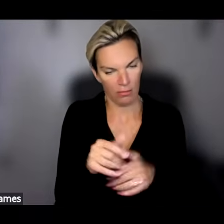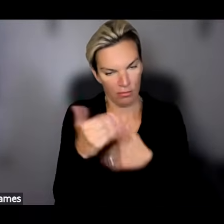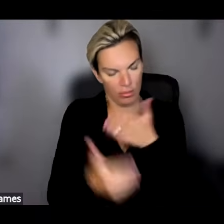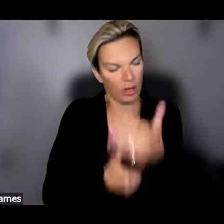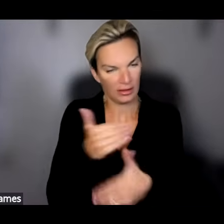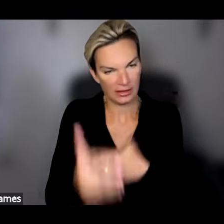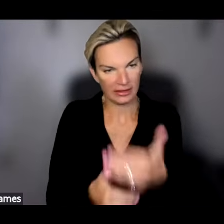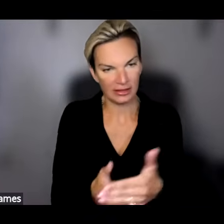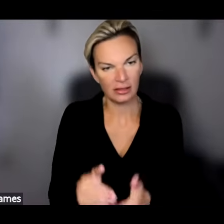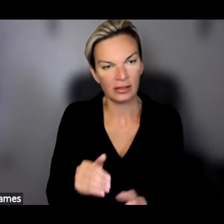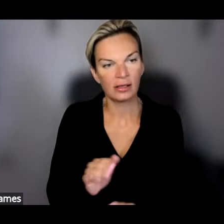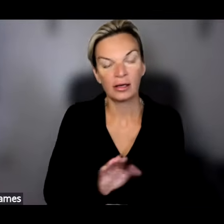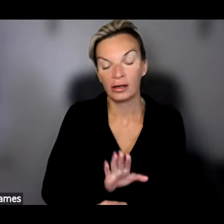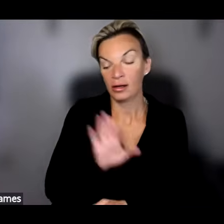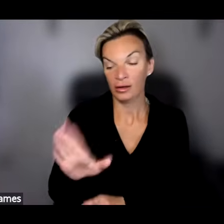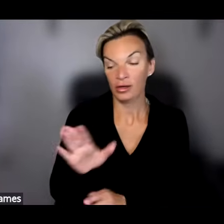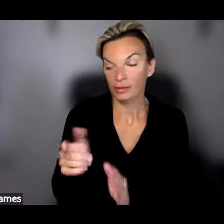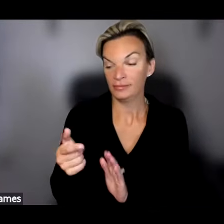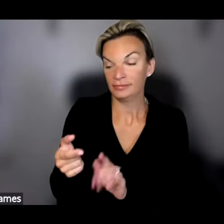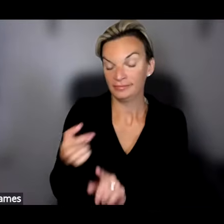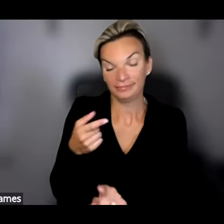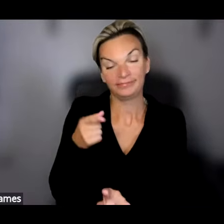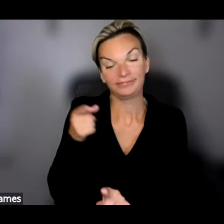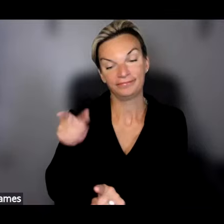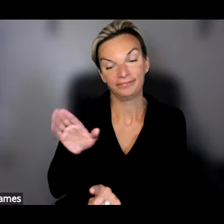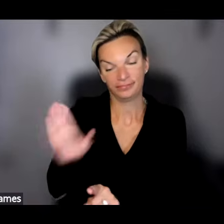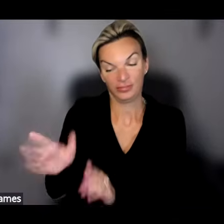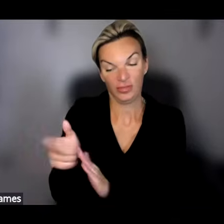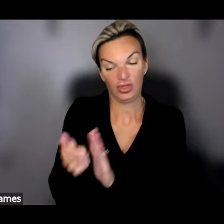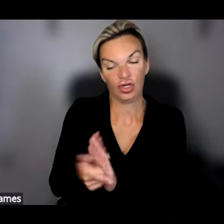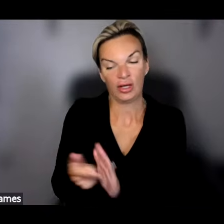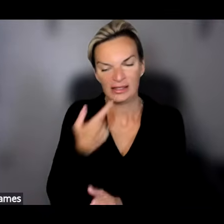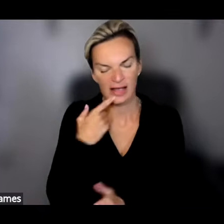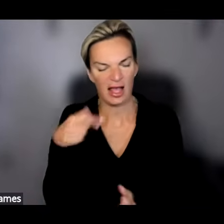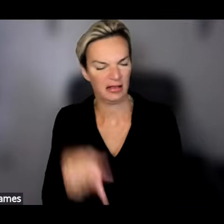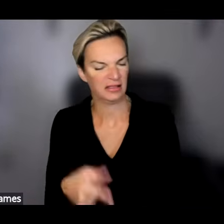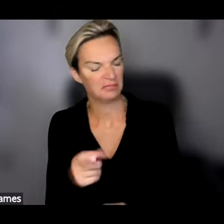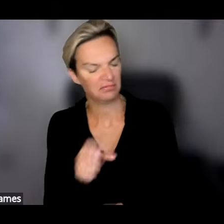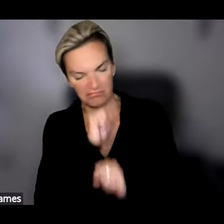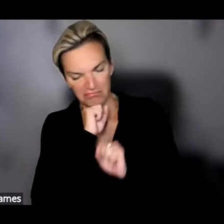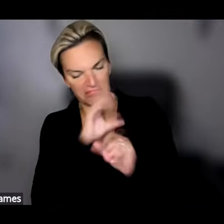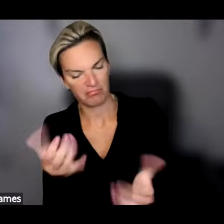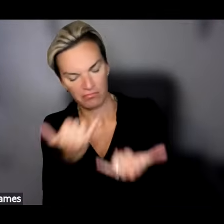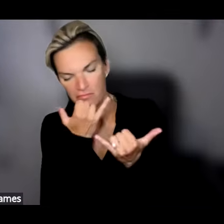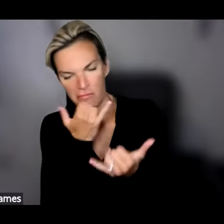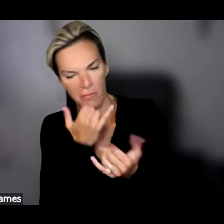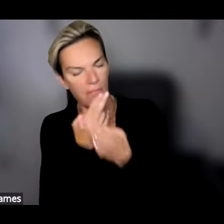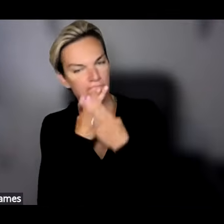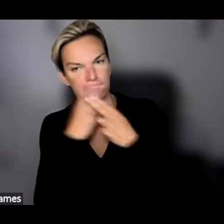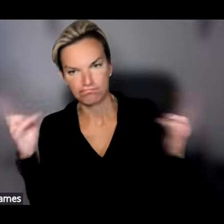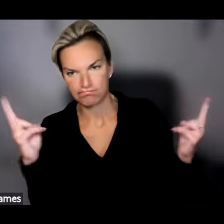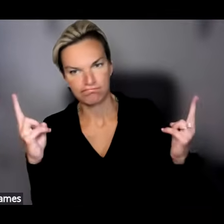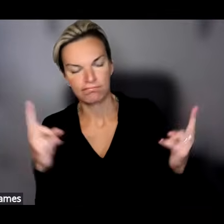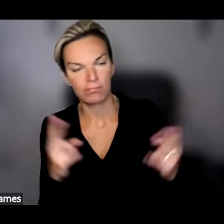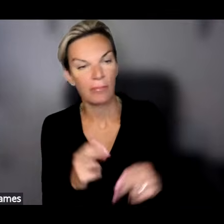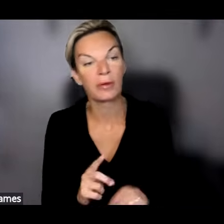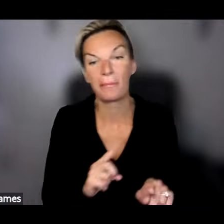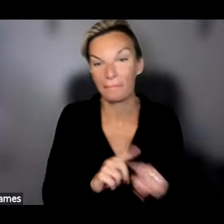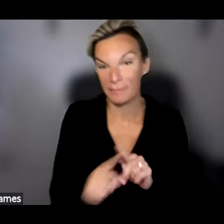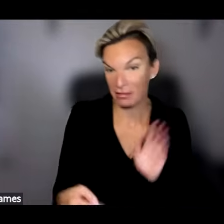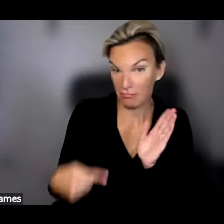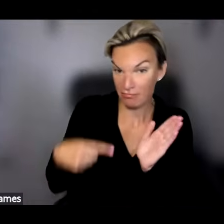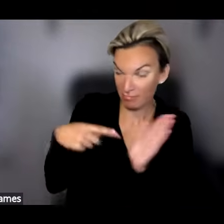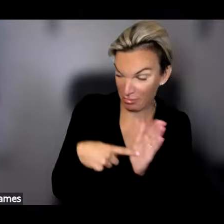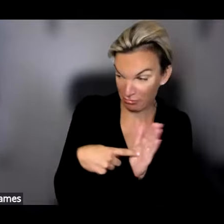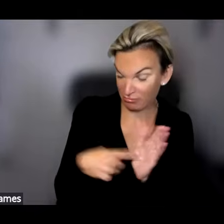this petition identifies no conduct. Well, respectfully, the words on the page say otherwise.